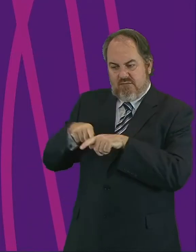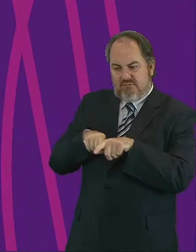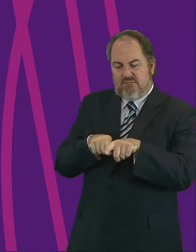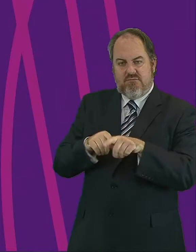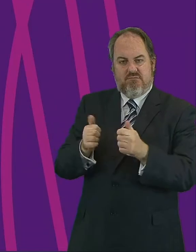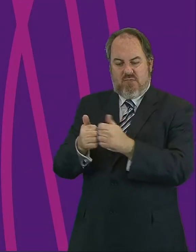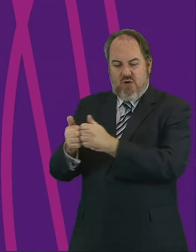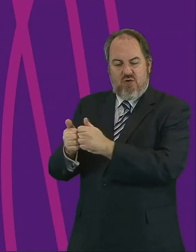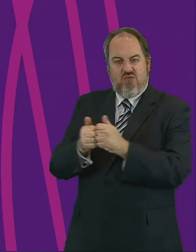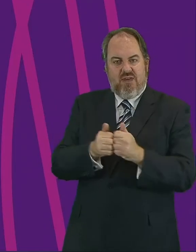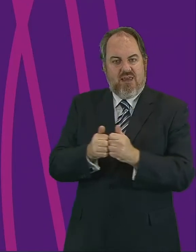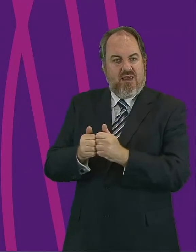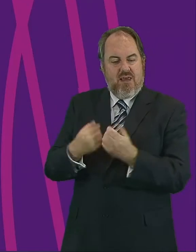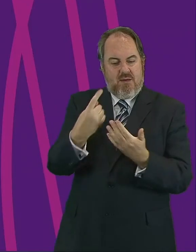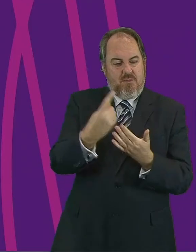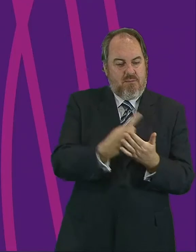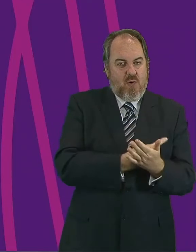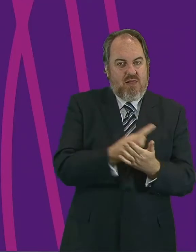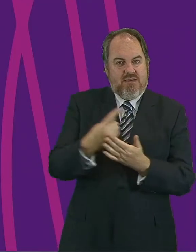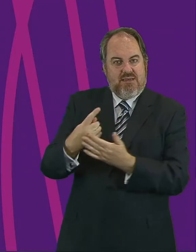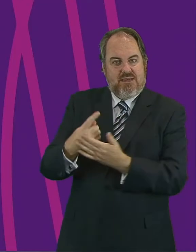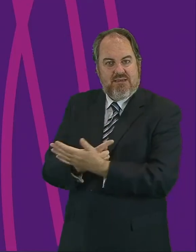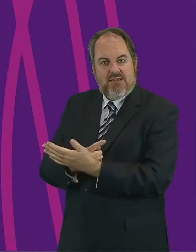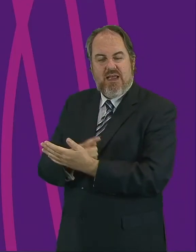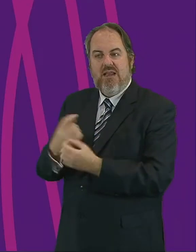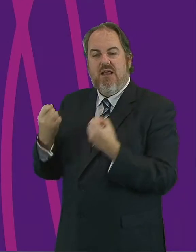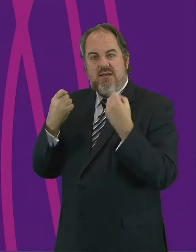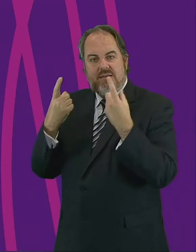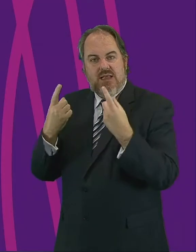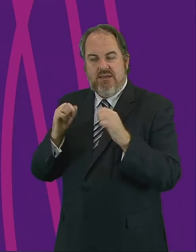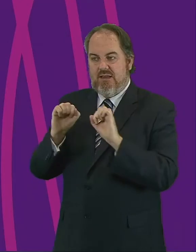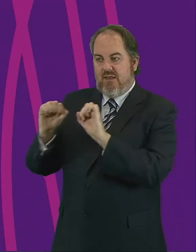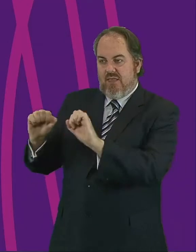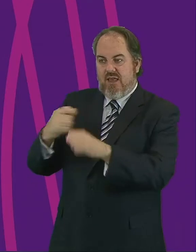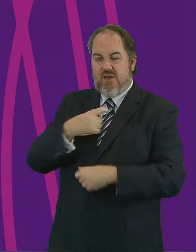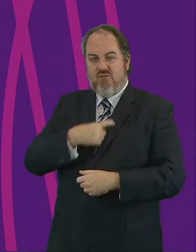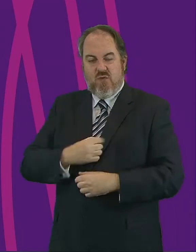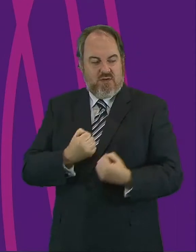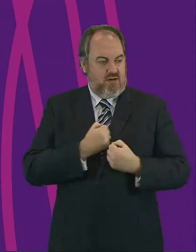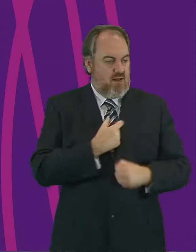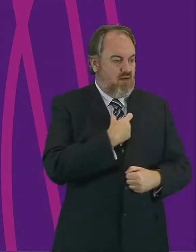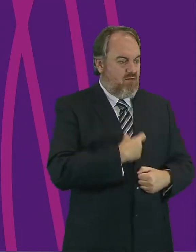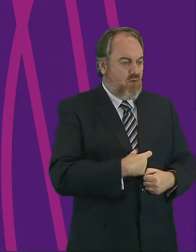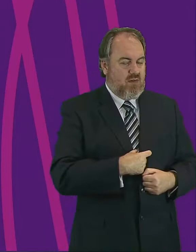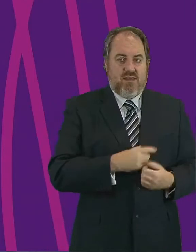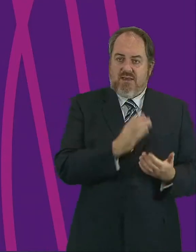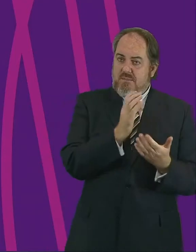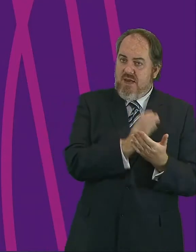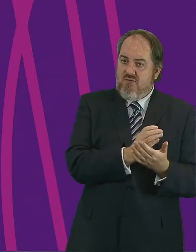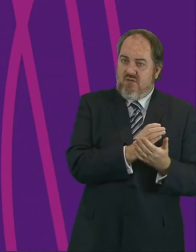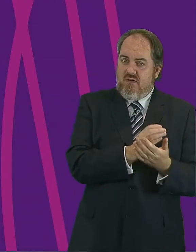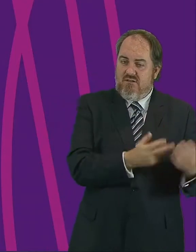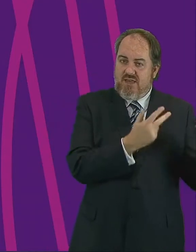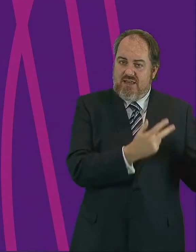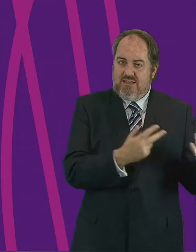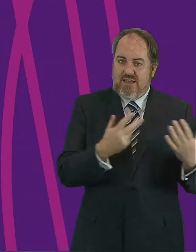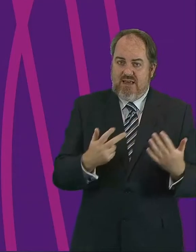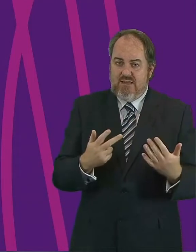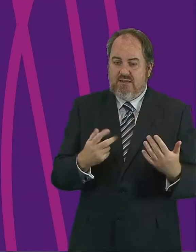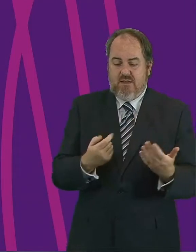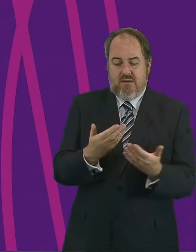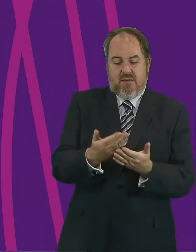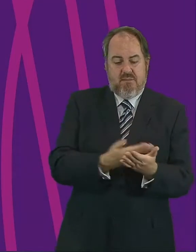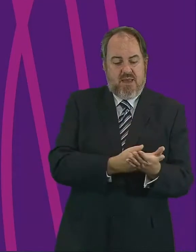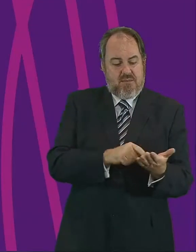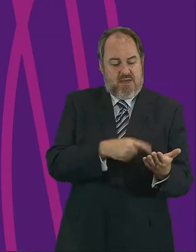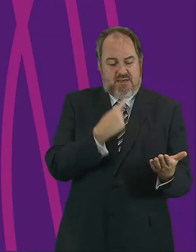specific policy areas along with roles and responsibilities of each administration. That's paragraph 88. The paper also points out